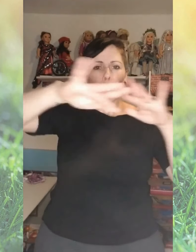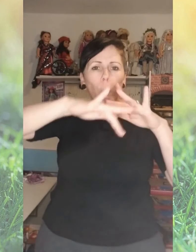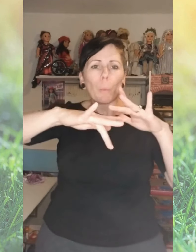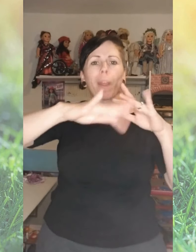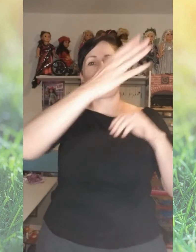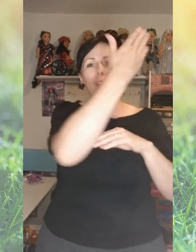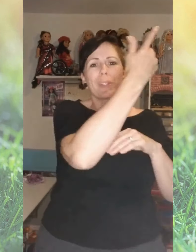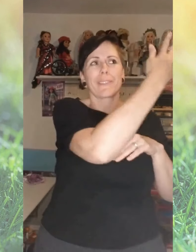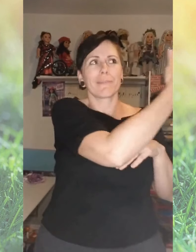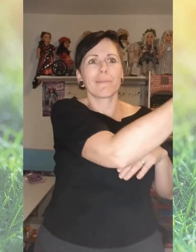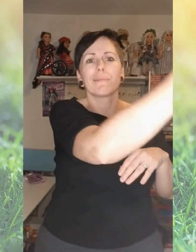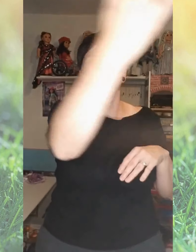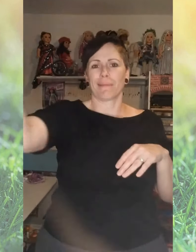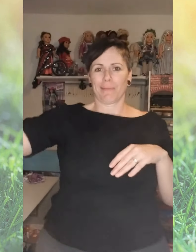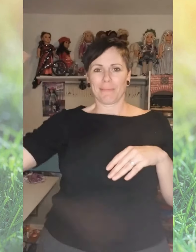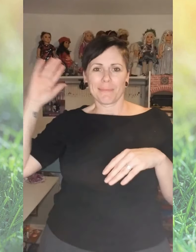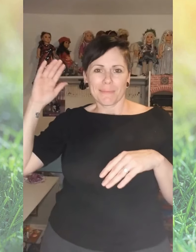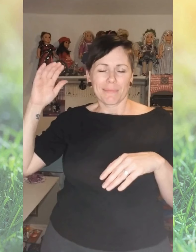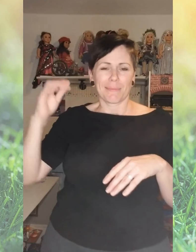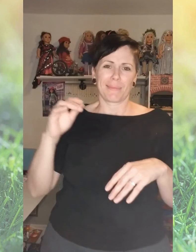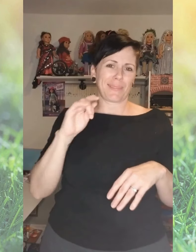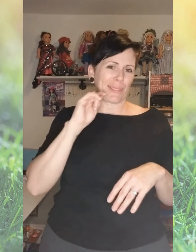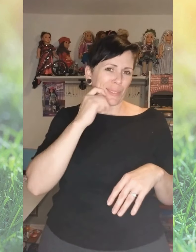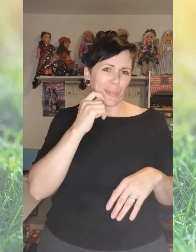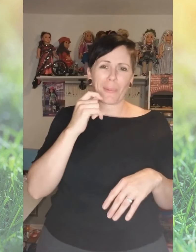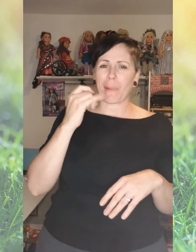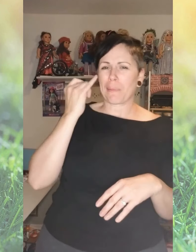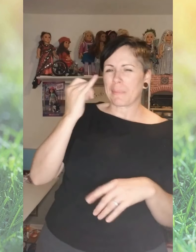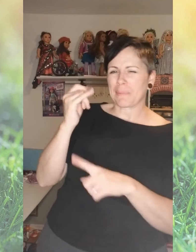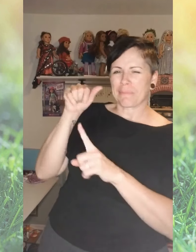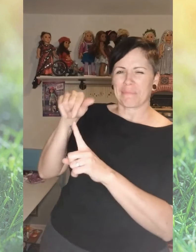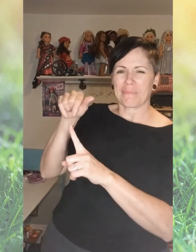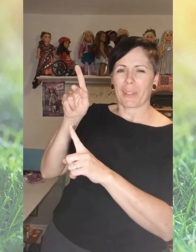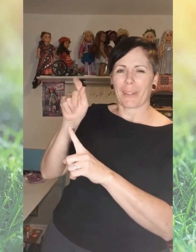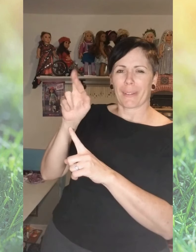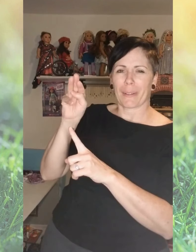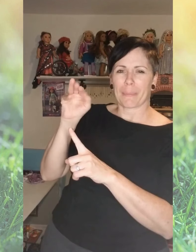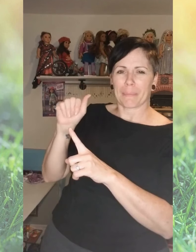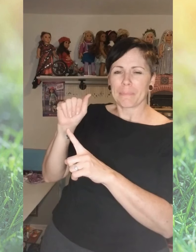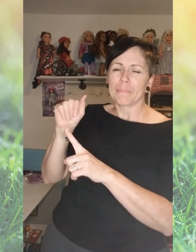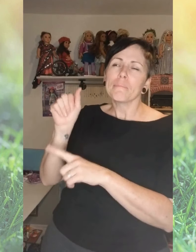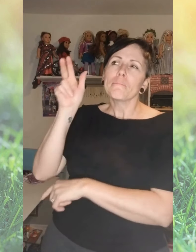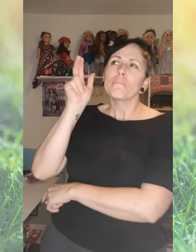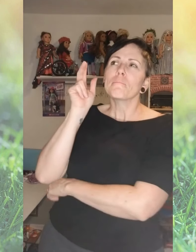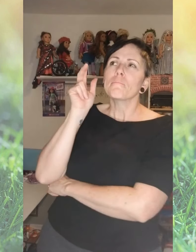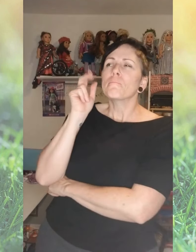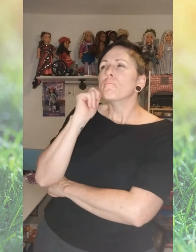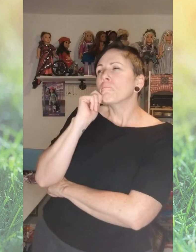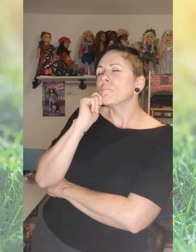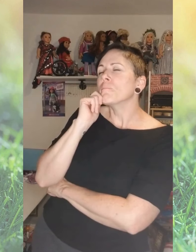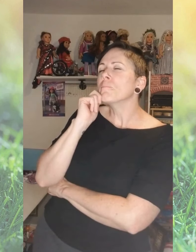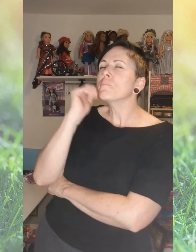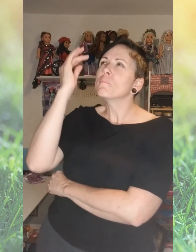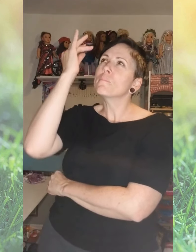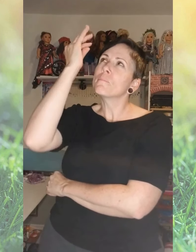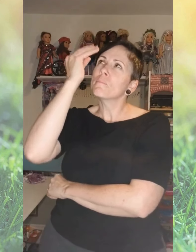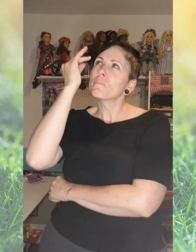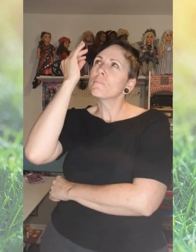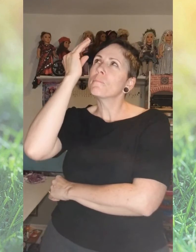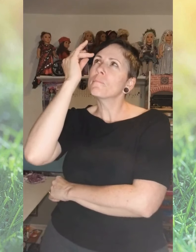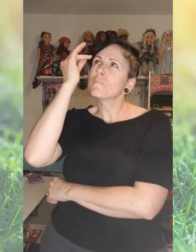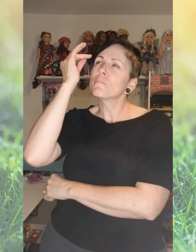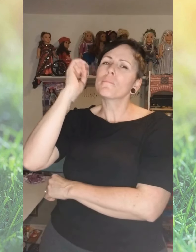hears something, and she's like, "What's going on?" And she takes a walk, and she's looking around, and then